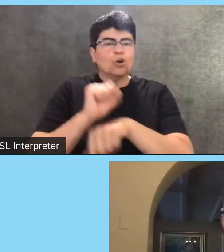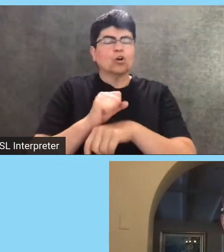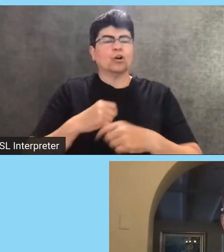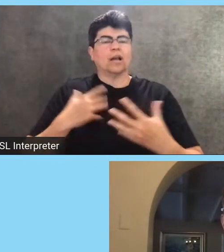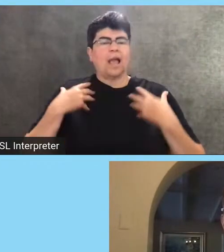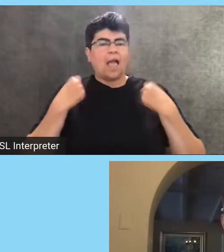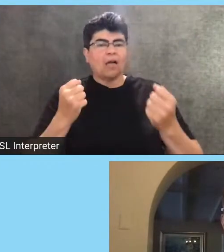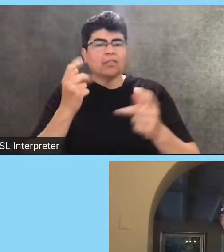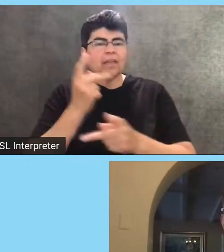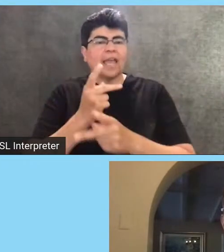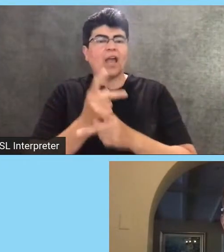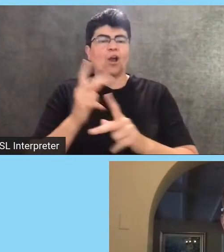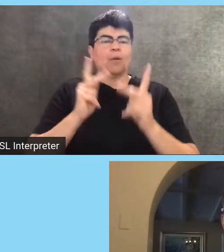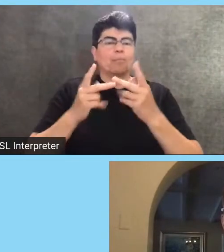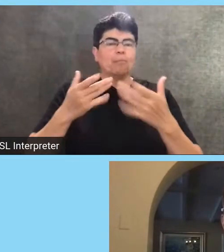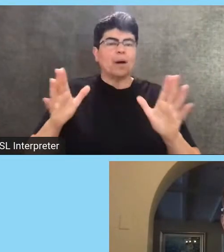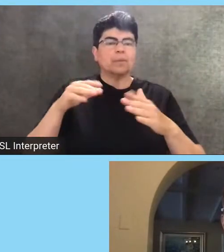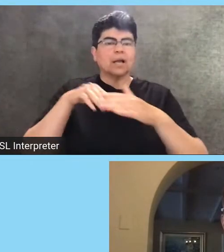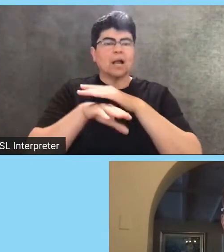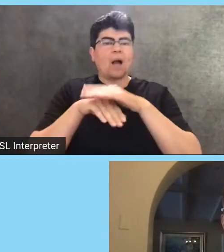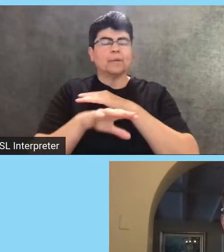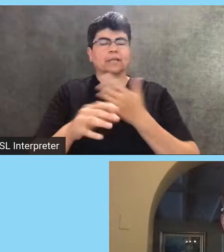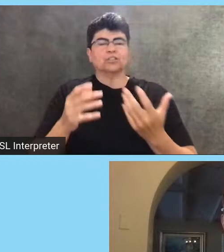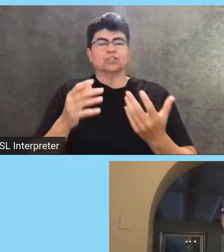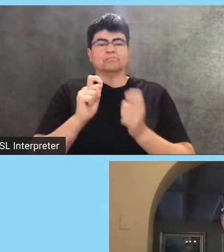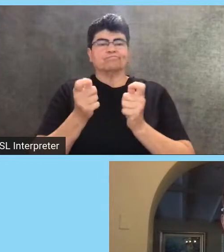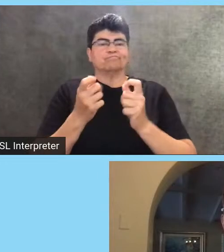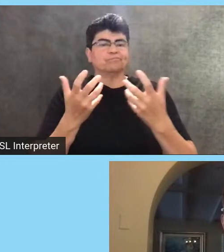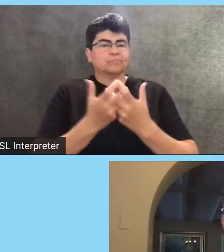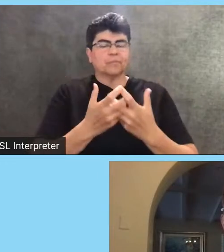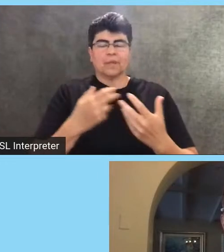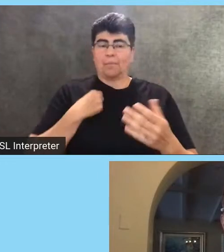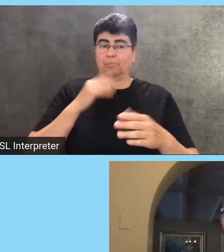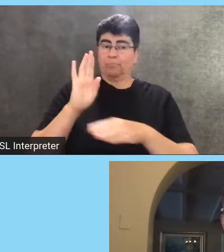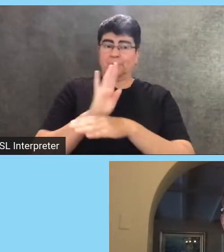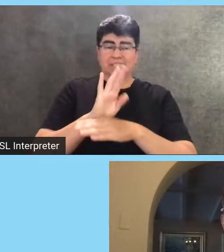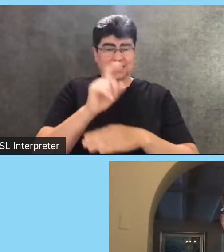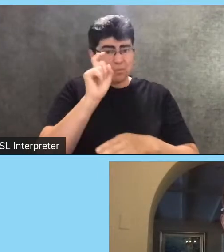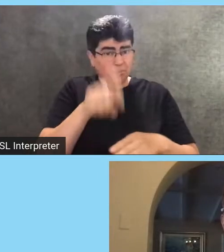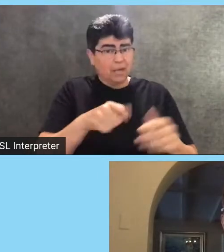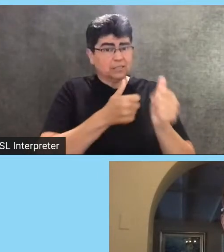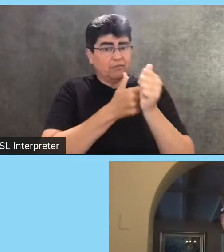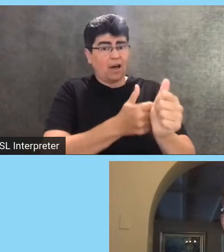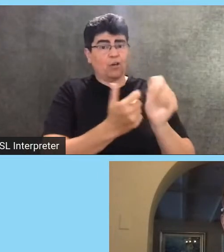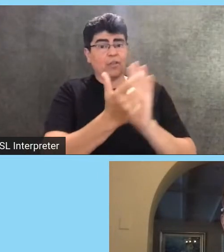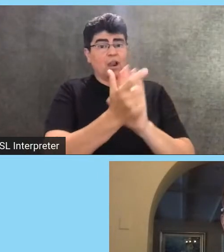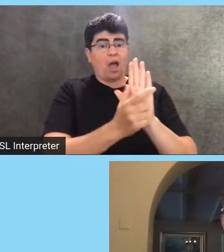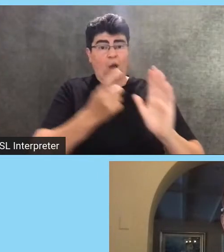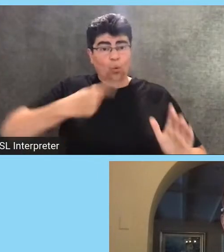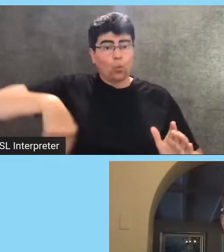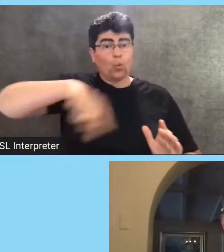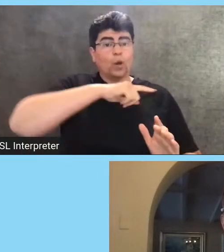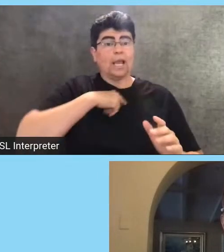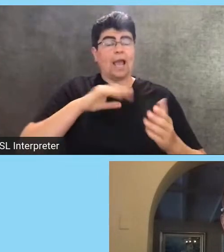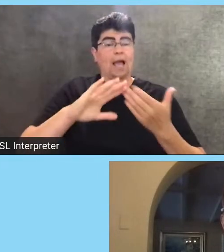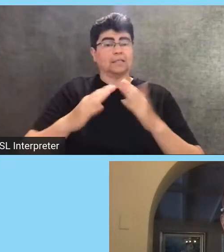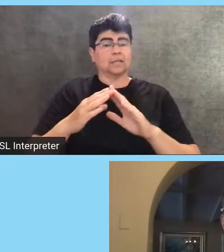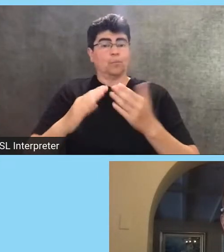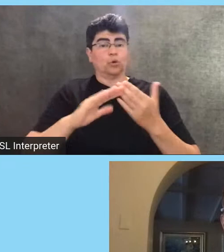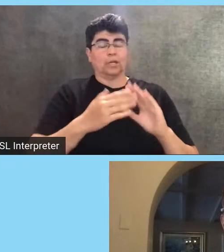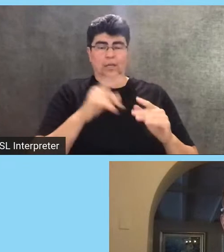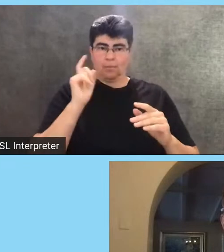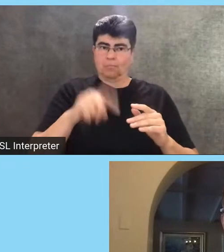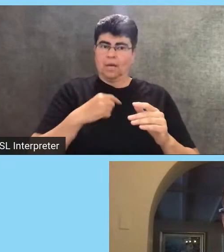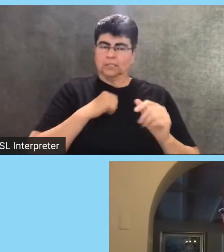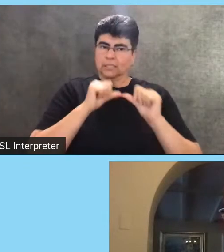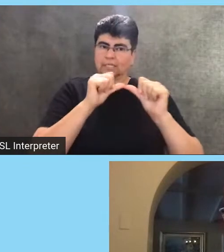accommodations. And it is critical that businesses follow the law, and that we as a community continue to help folks enforce